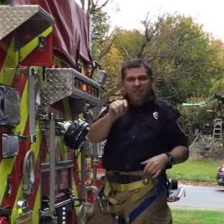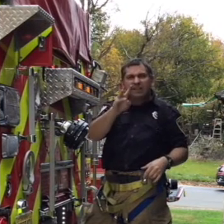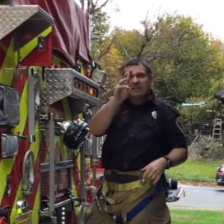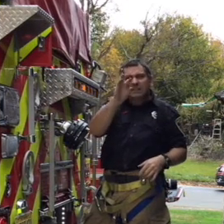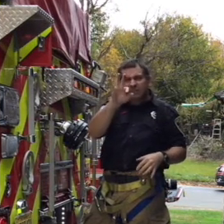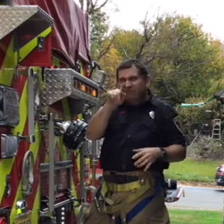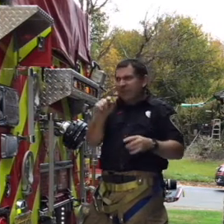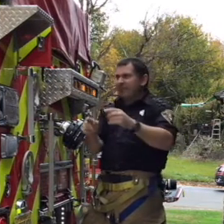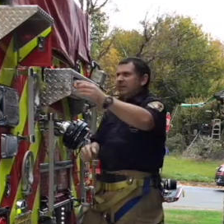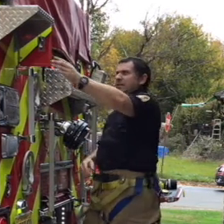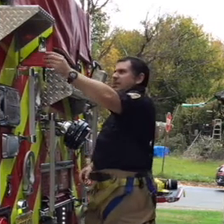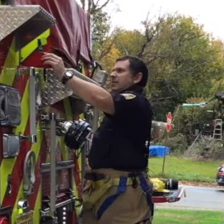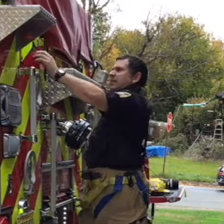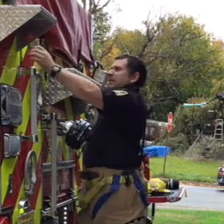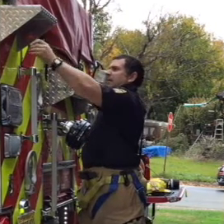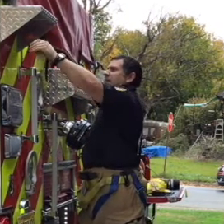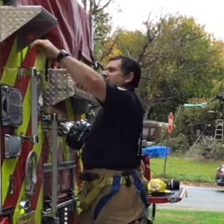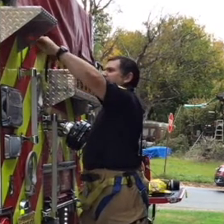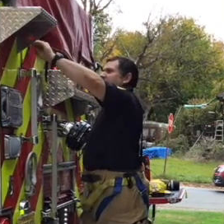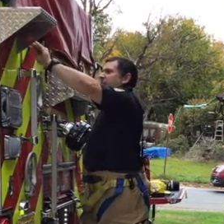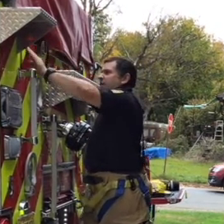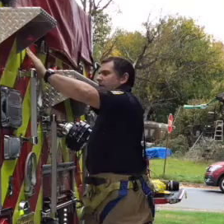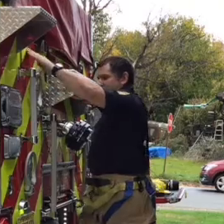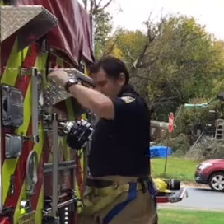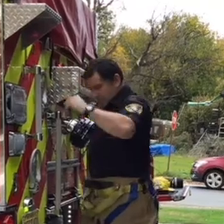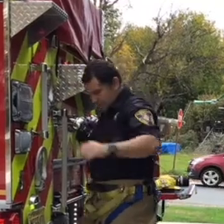different sizes. There's 6 feet, there's 7 feet.